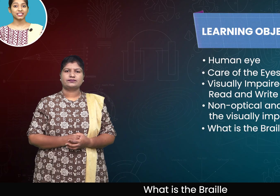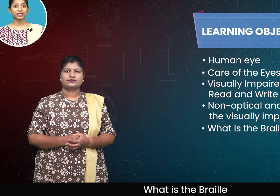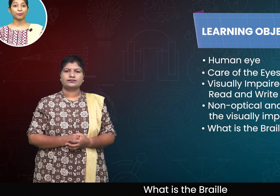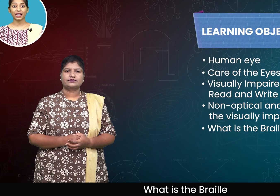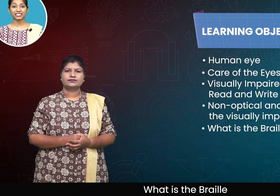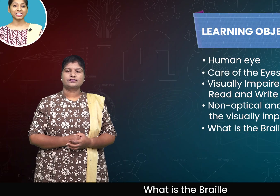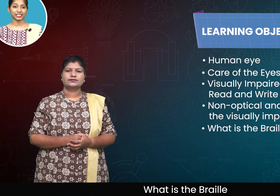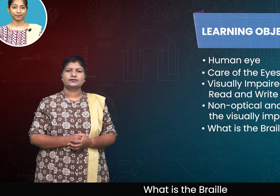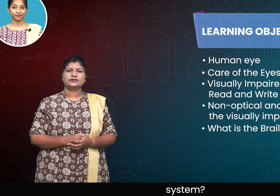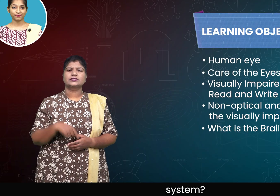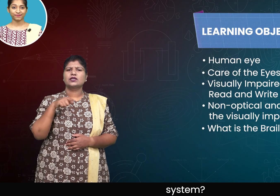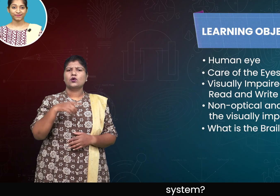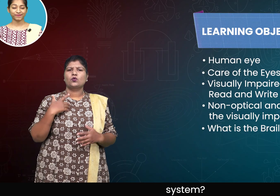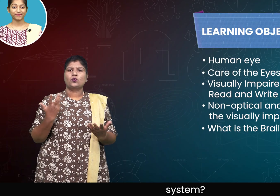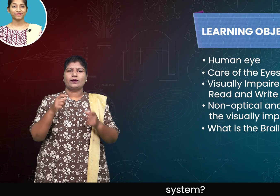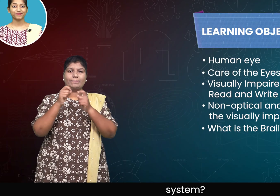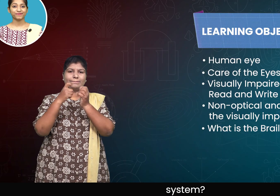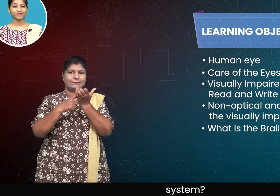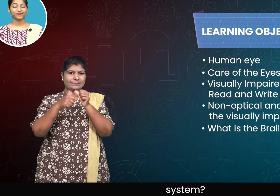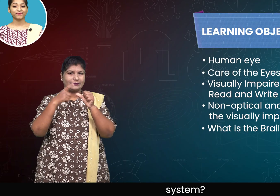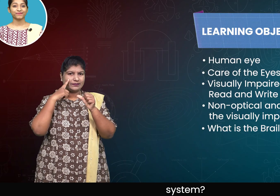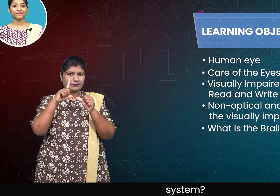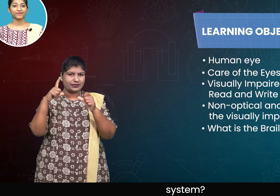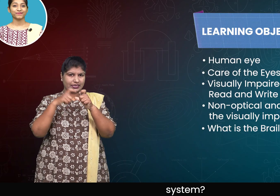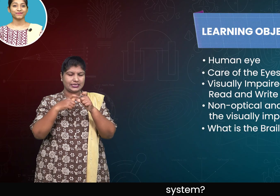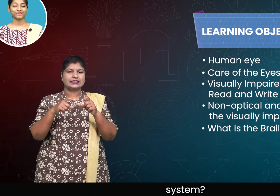What is the Braille system?